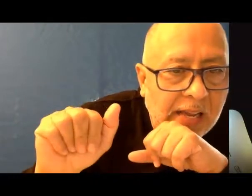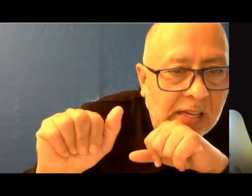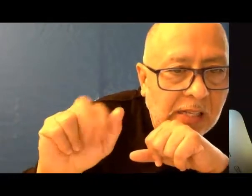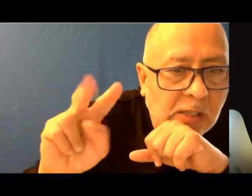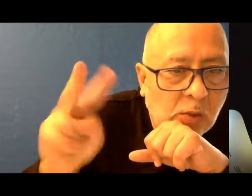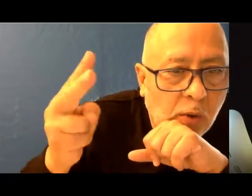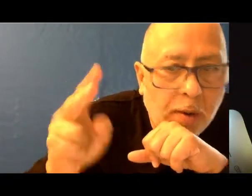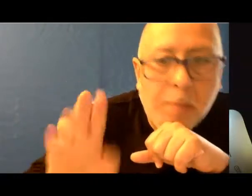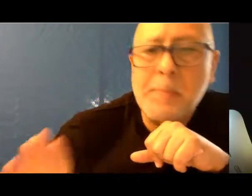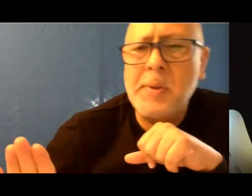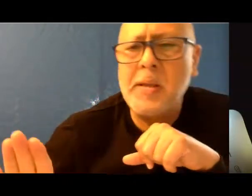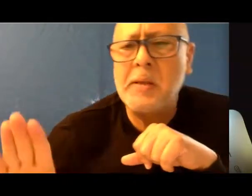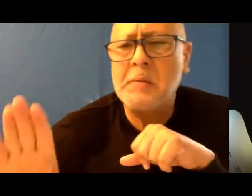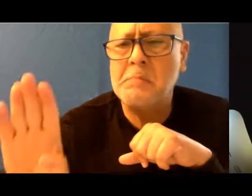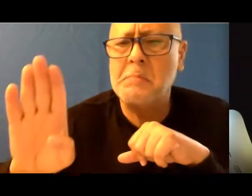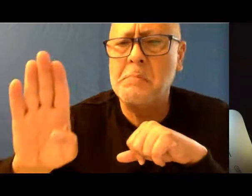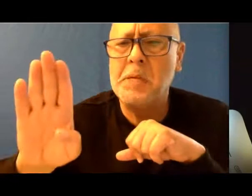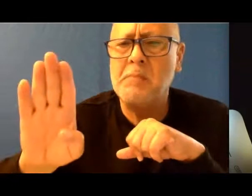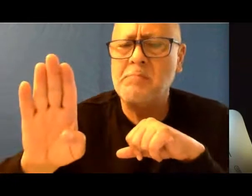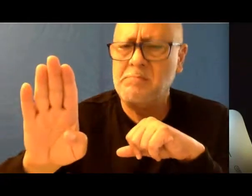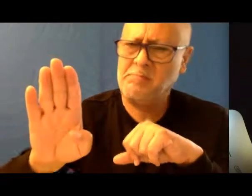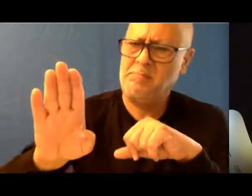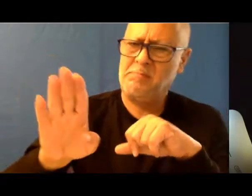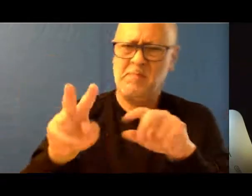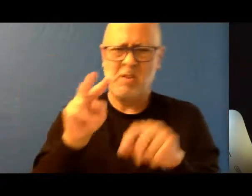b. Looking at this expression,